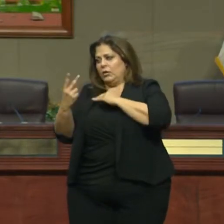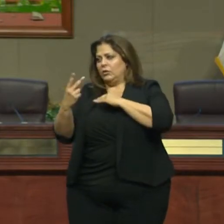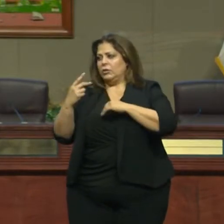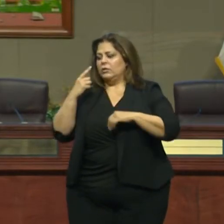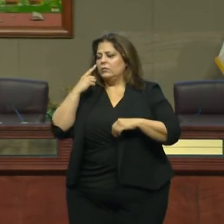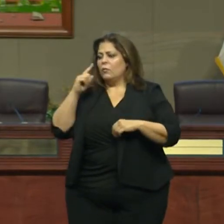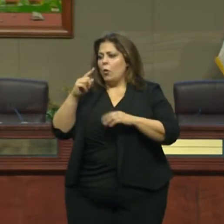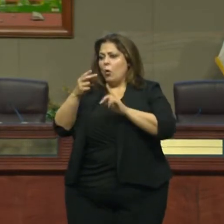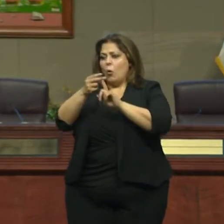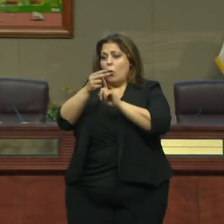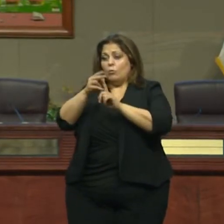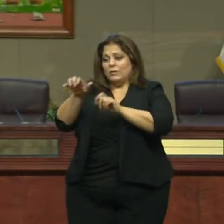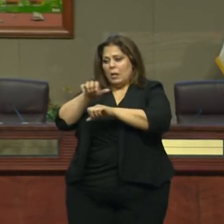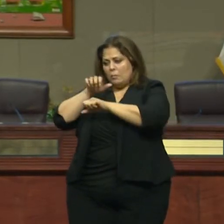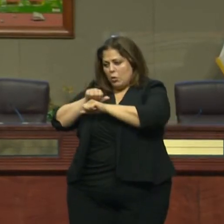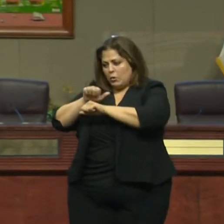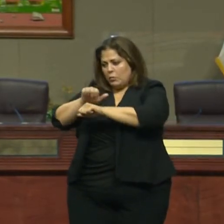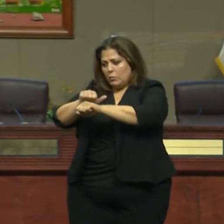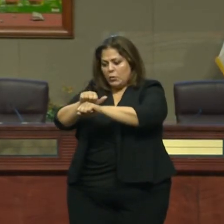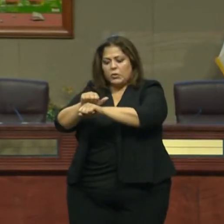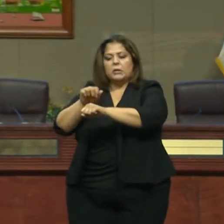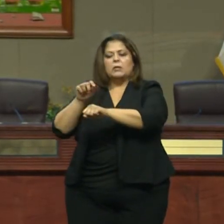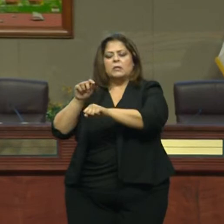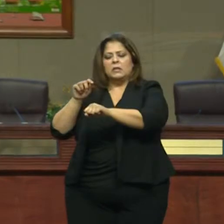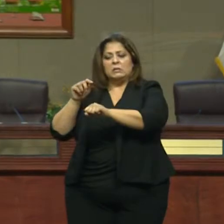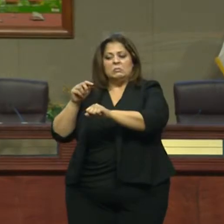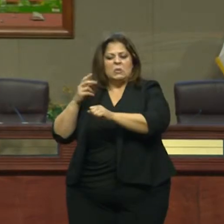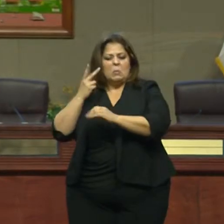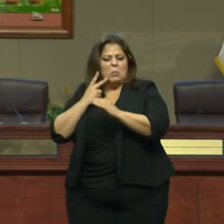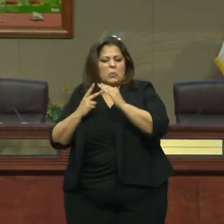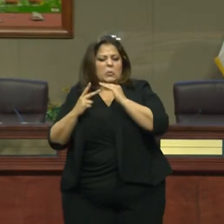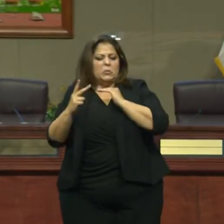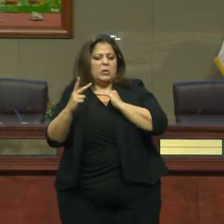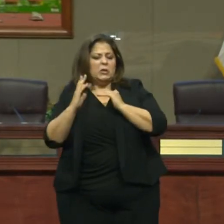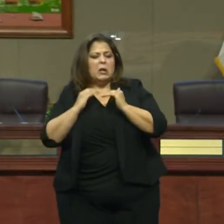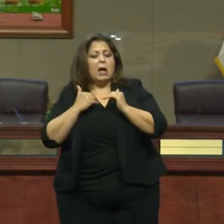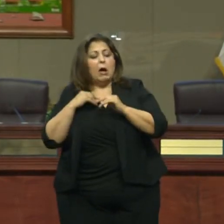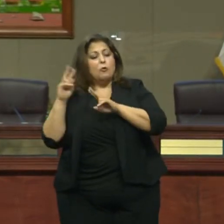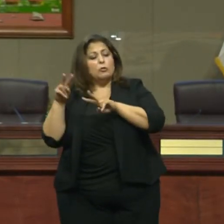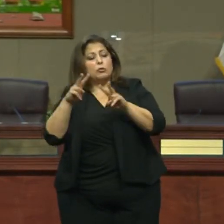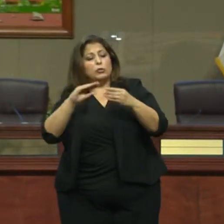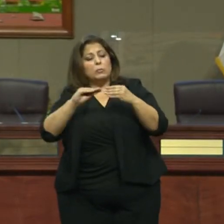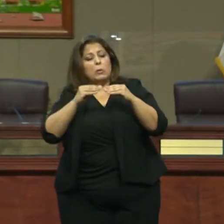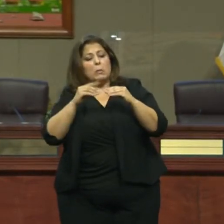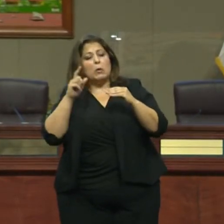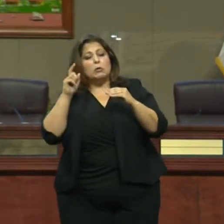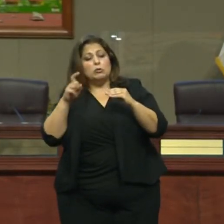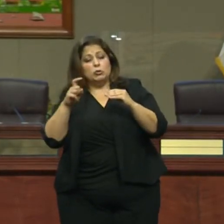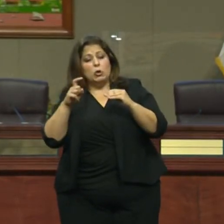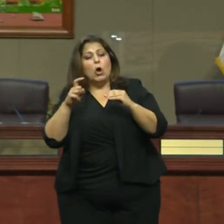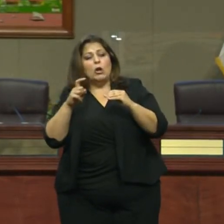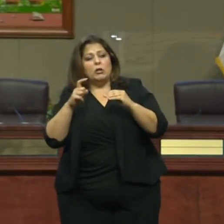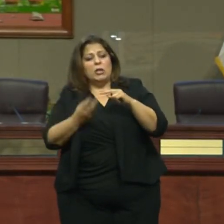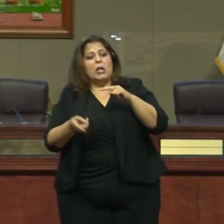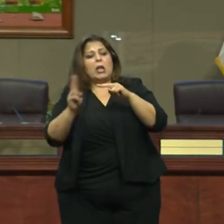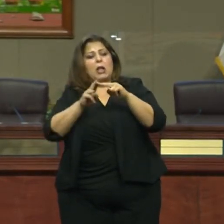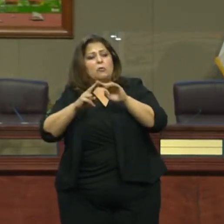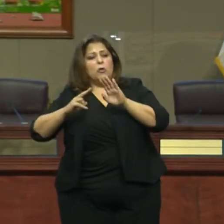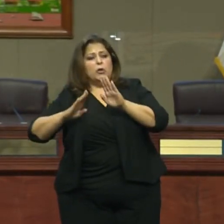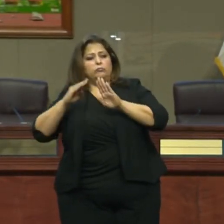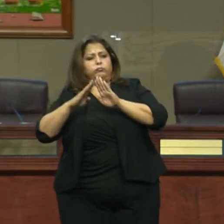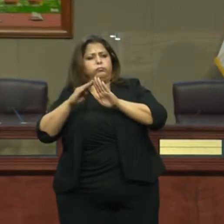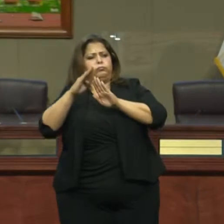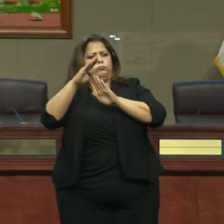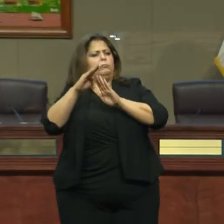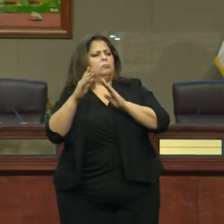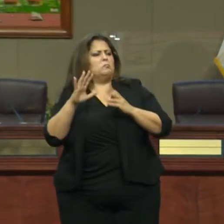on hotel bookings, we should see our tourism numbers begin to rebound very well. The